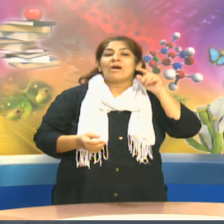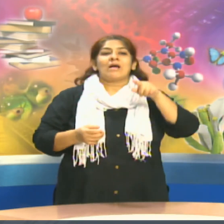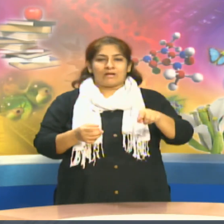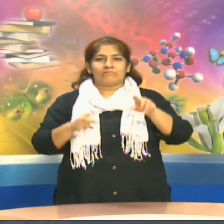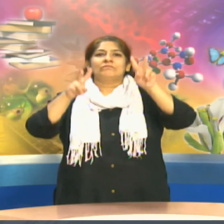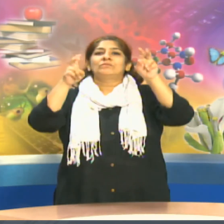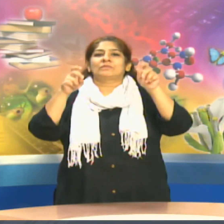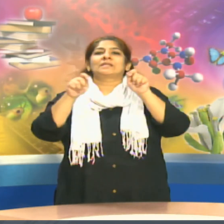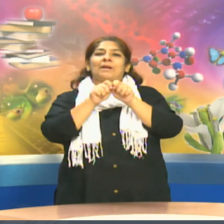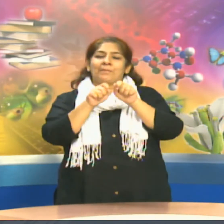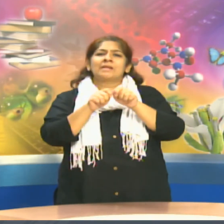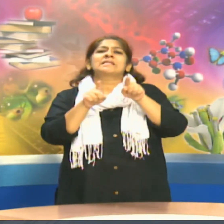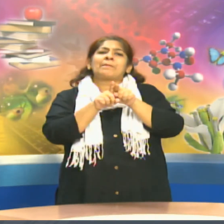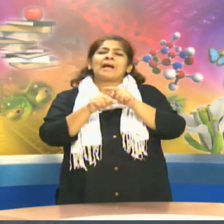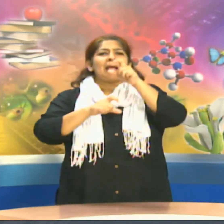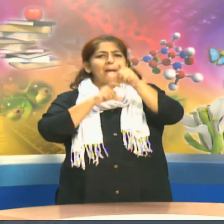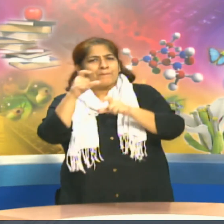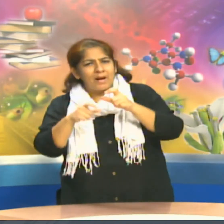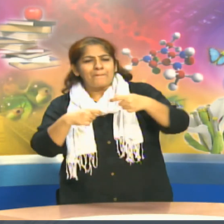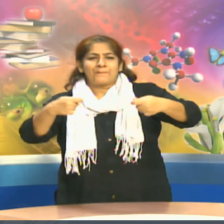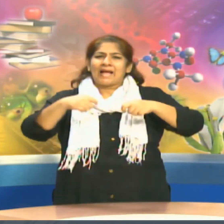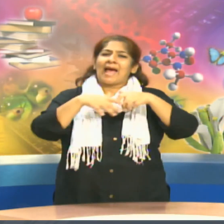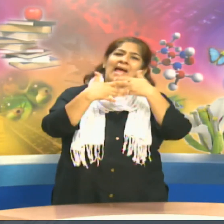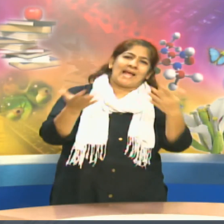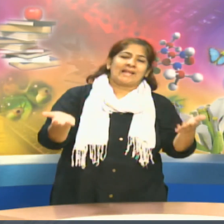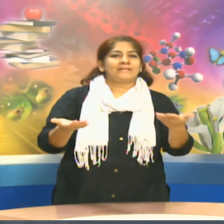to the CEO, to the senior person.